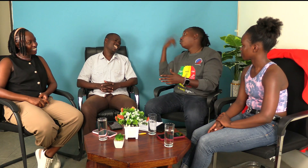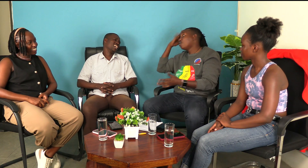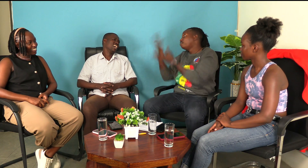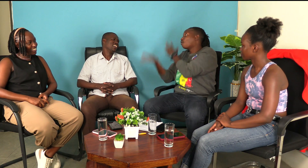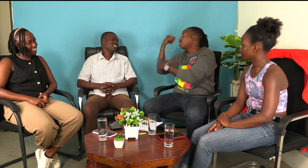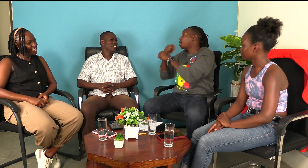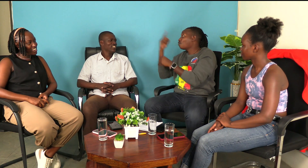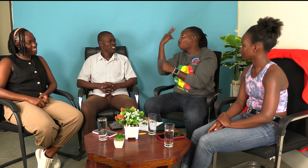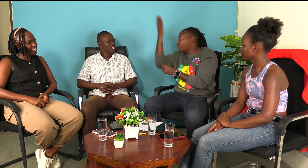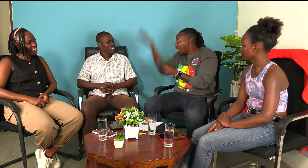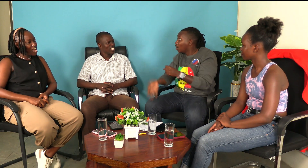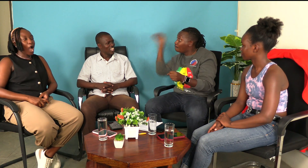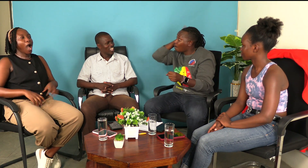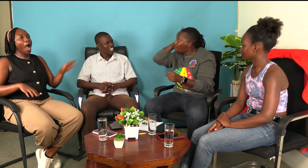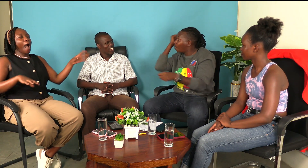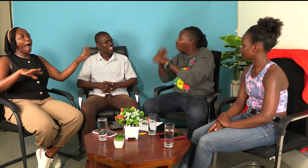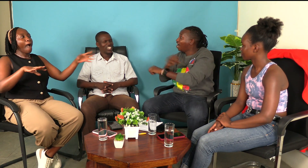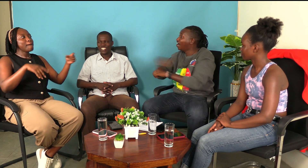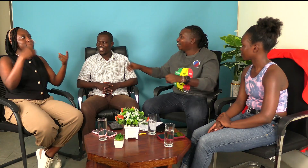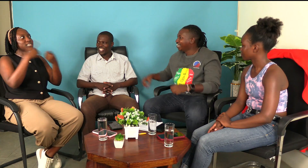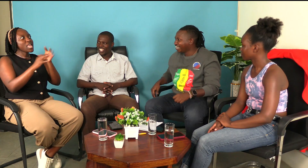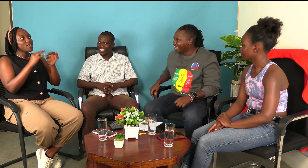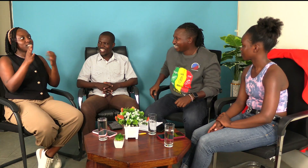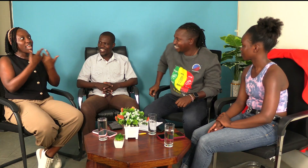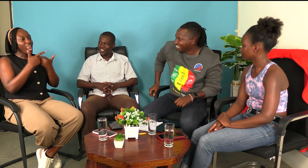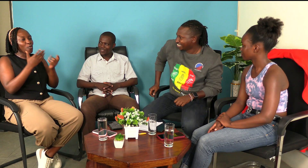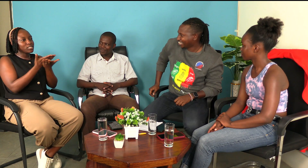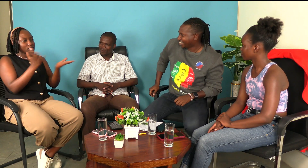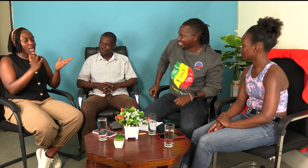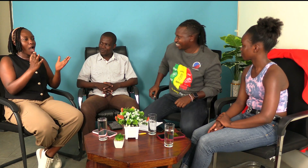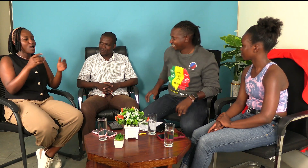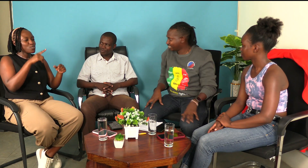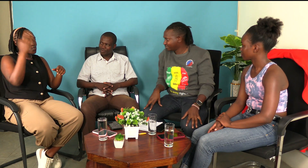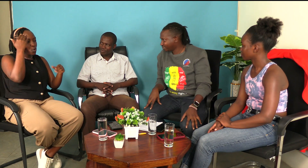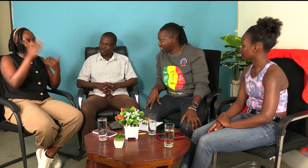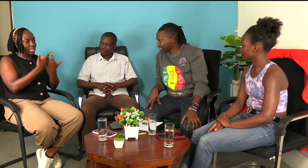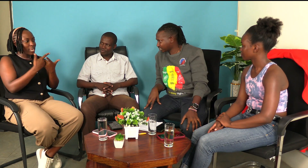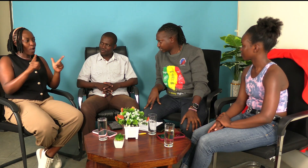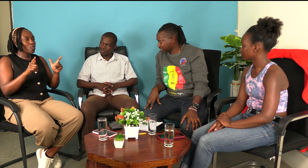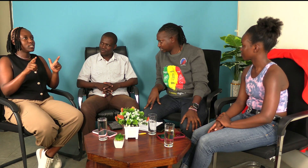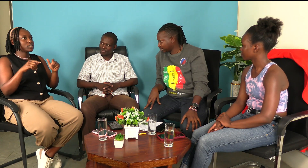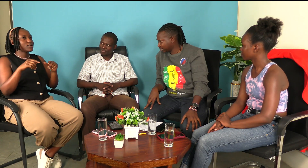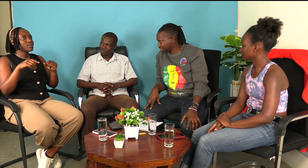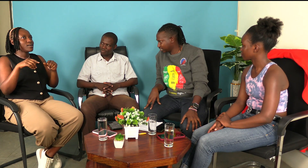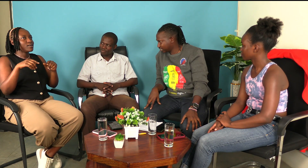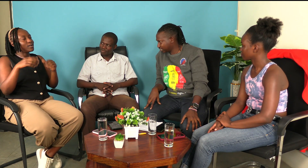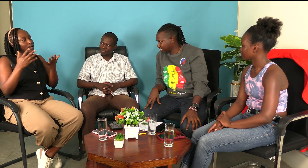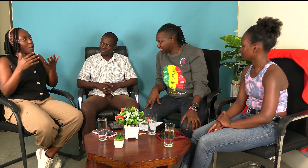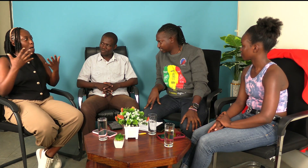Tower of Babel. Or maybe God even made one of them Okay, maybe deaf. Vicky, just a bit. Maybe if maybe there was sign